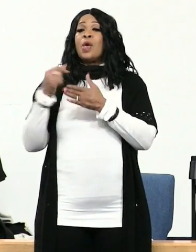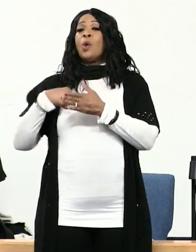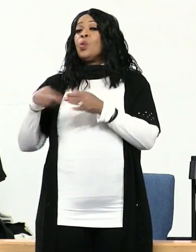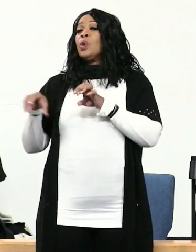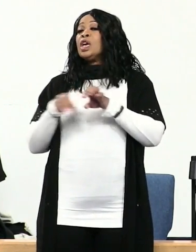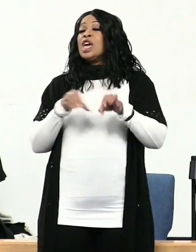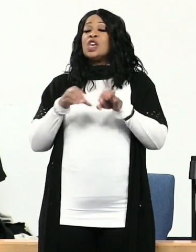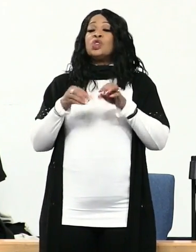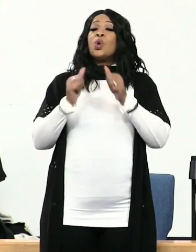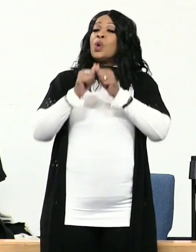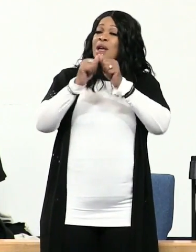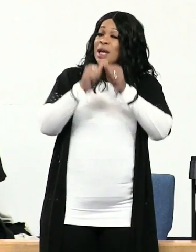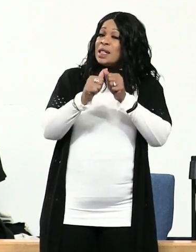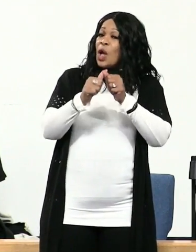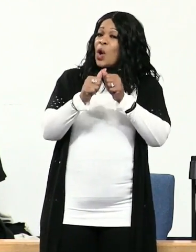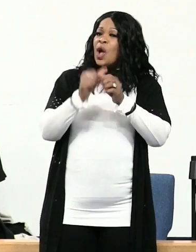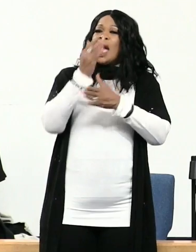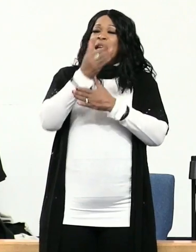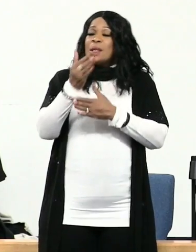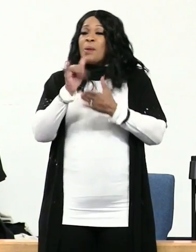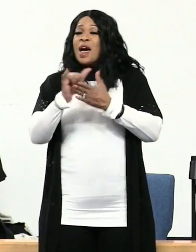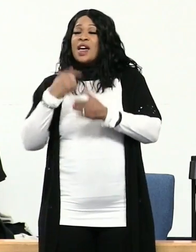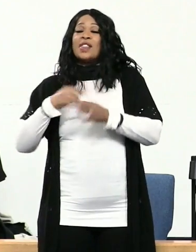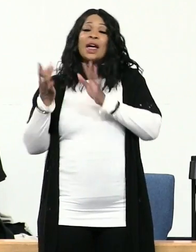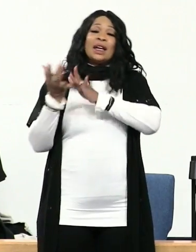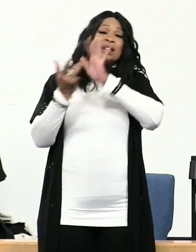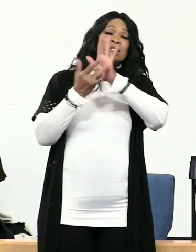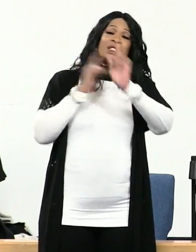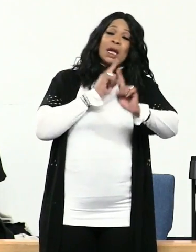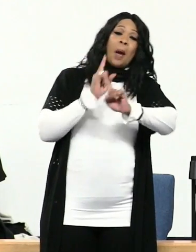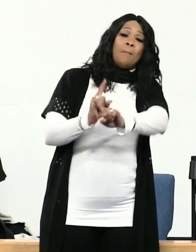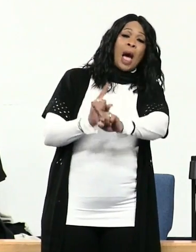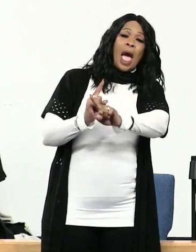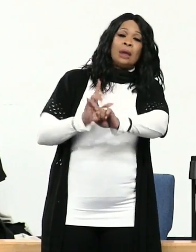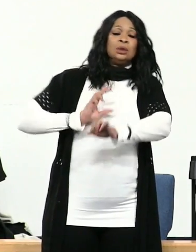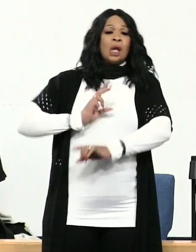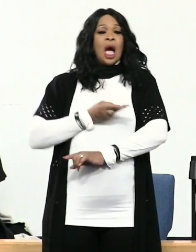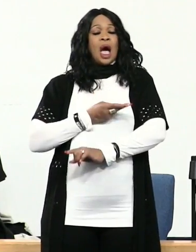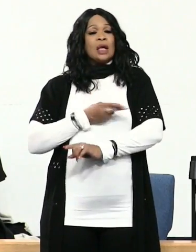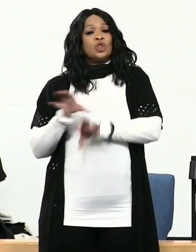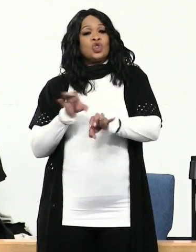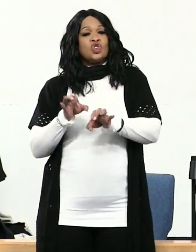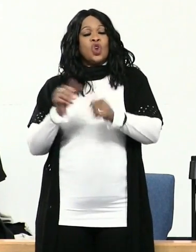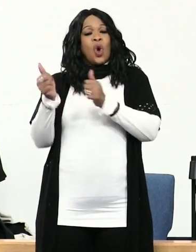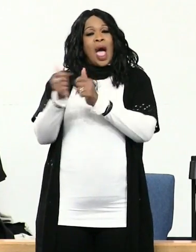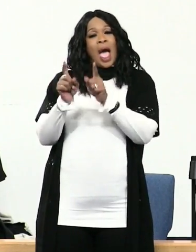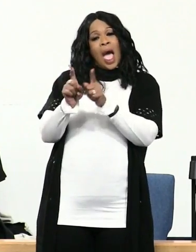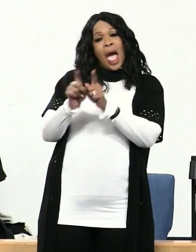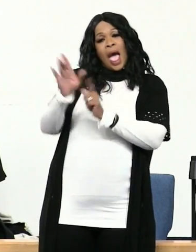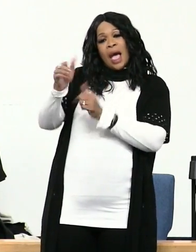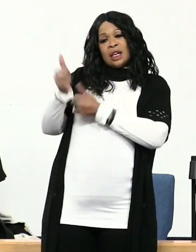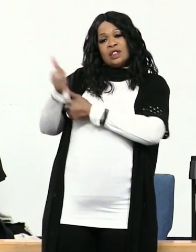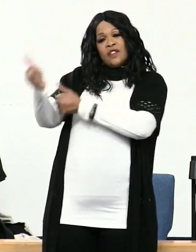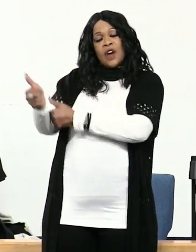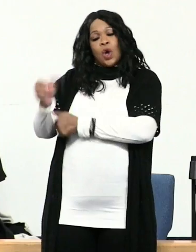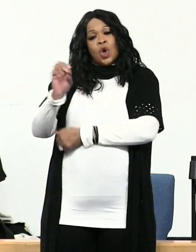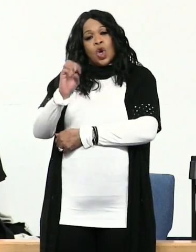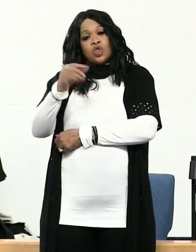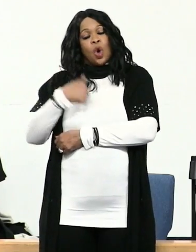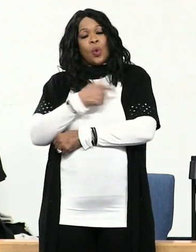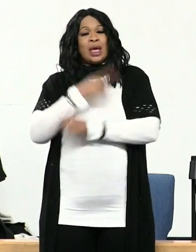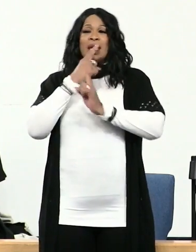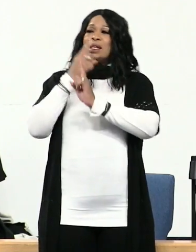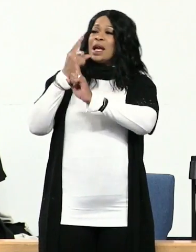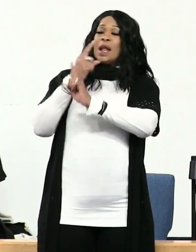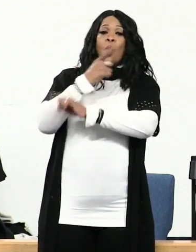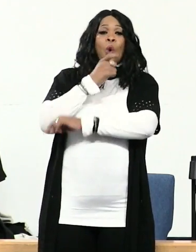is something that Jesus commands us to do as his followers so that we can declare who he is